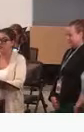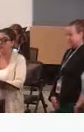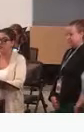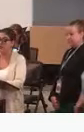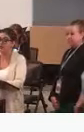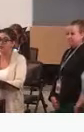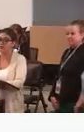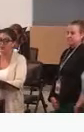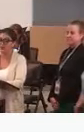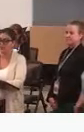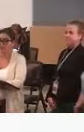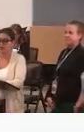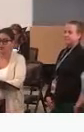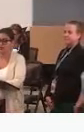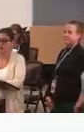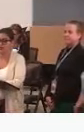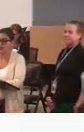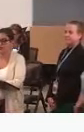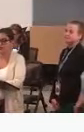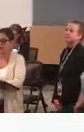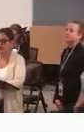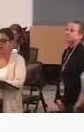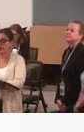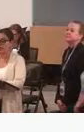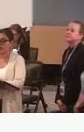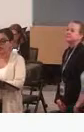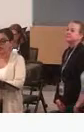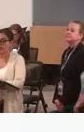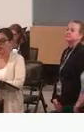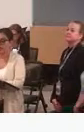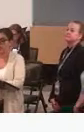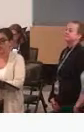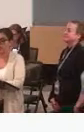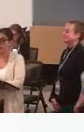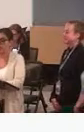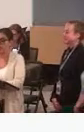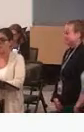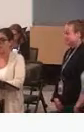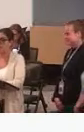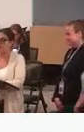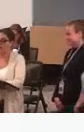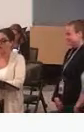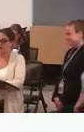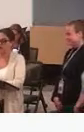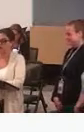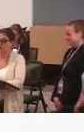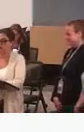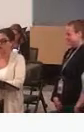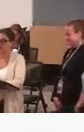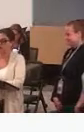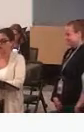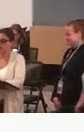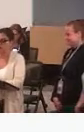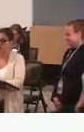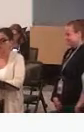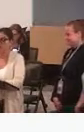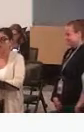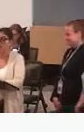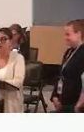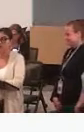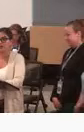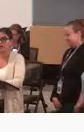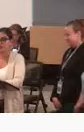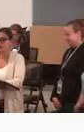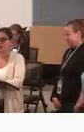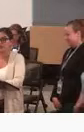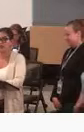commitment to inclusivity and collaboration through our committees, creating a comprehensive and culturally responsive and impactful mental health and